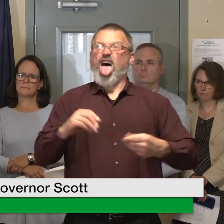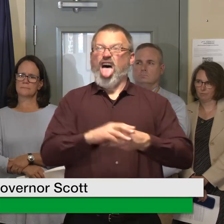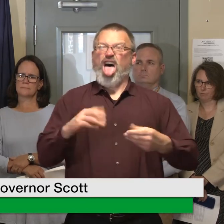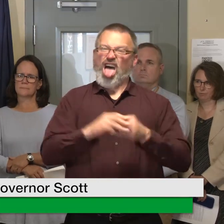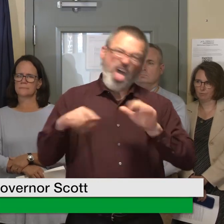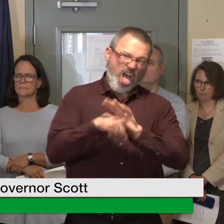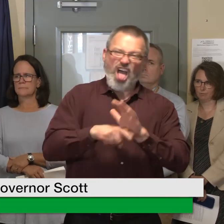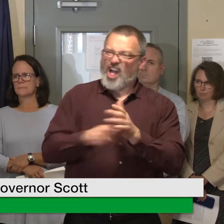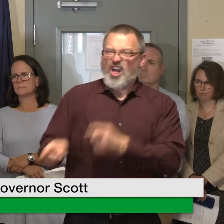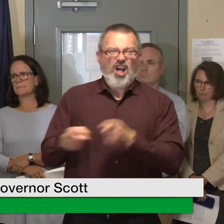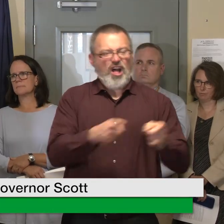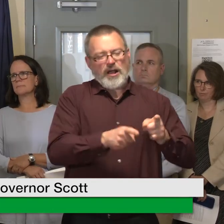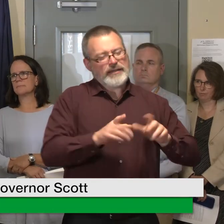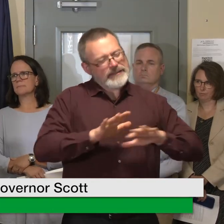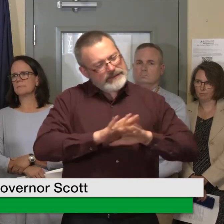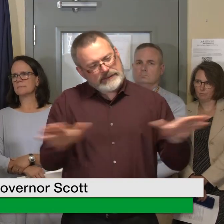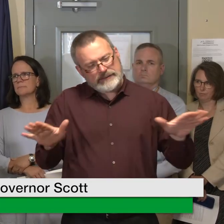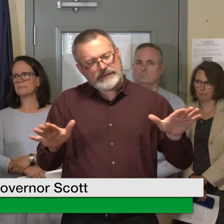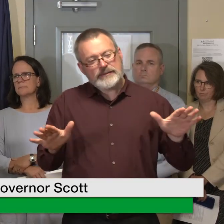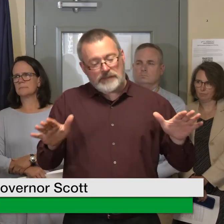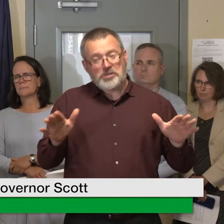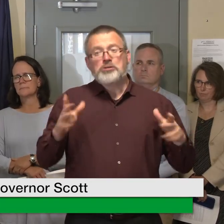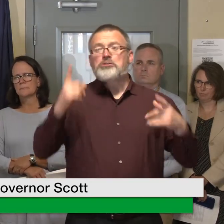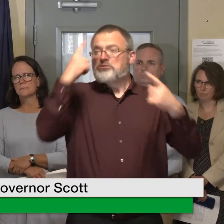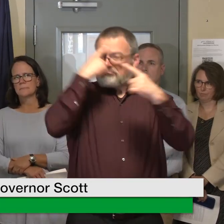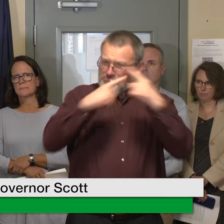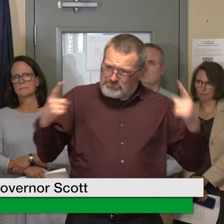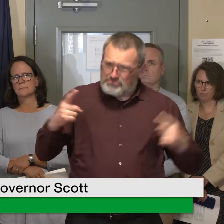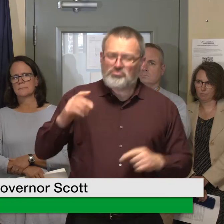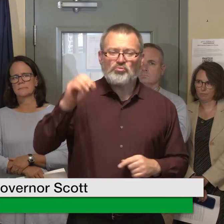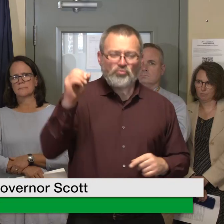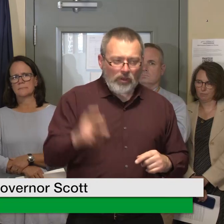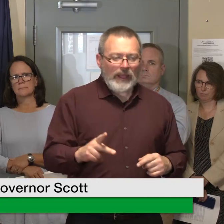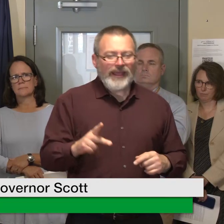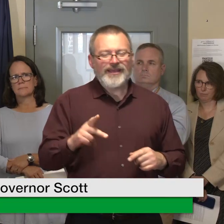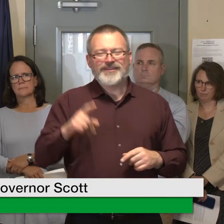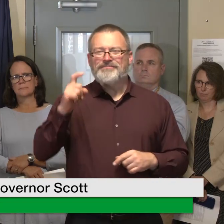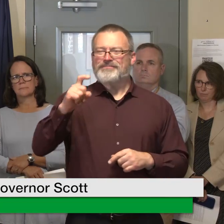and have our disagreements, but have them in a respectful and civil way.